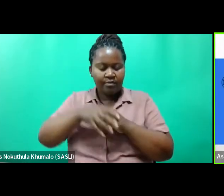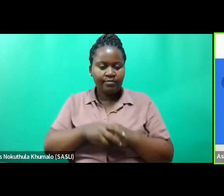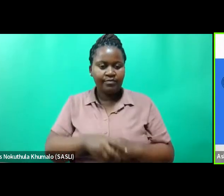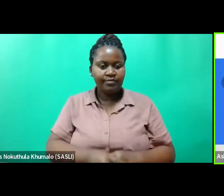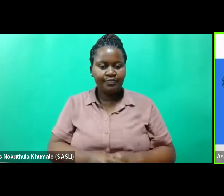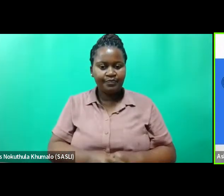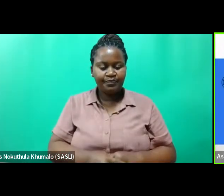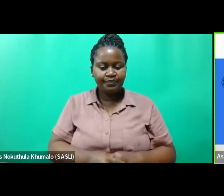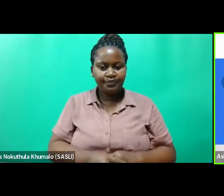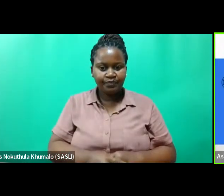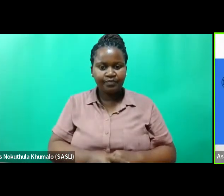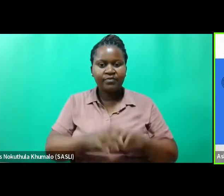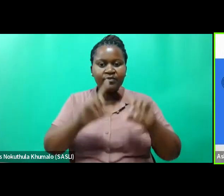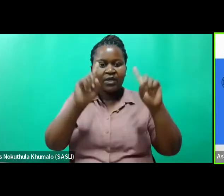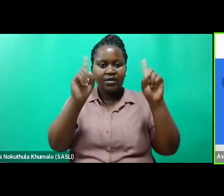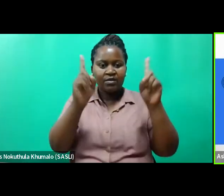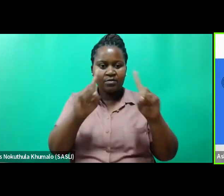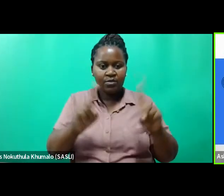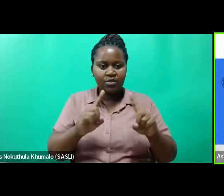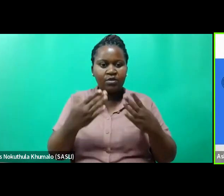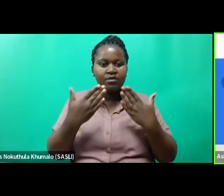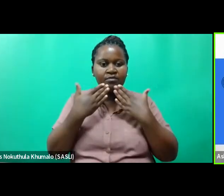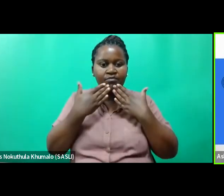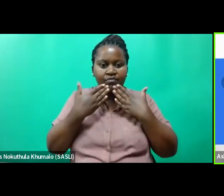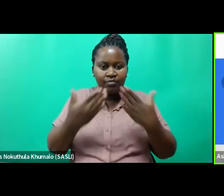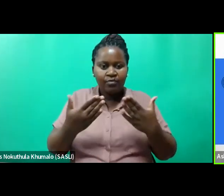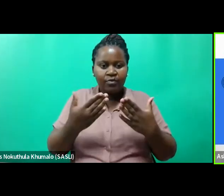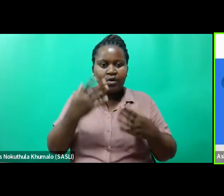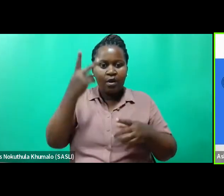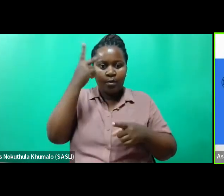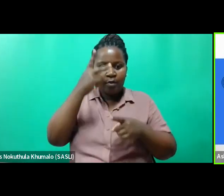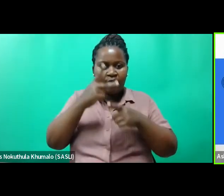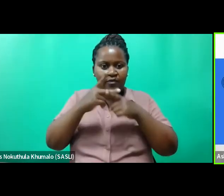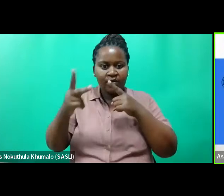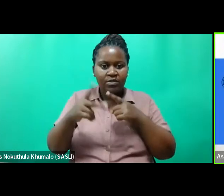A special vote of thanks to Professor Sigamani